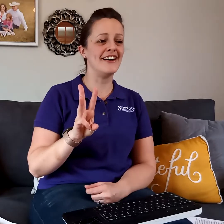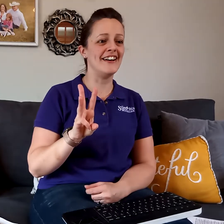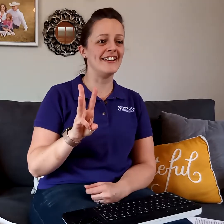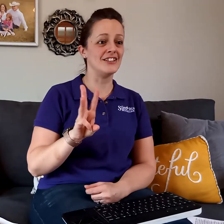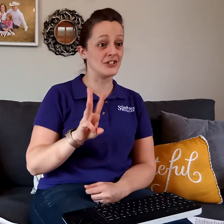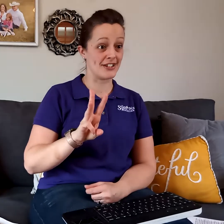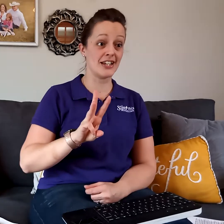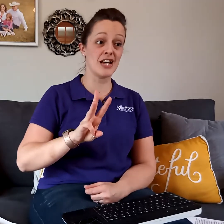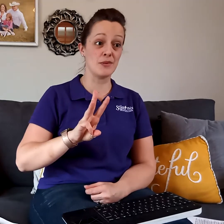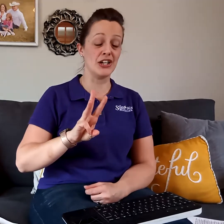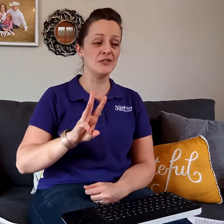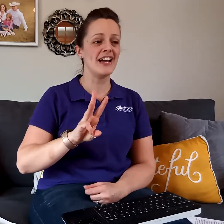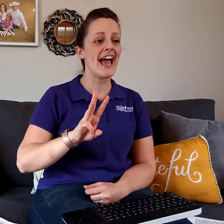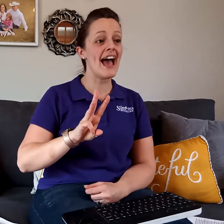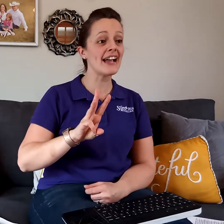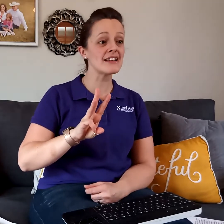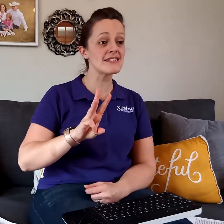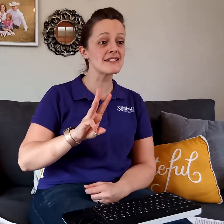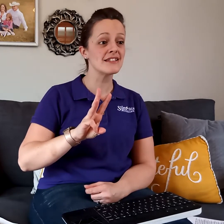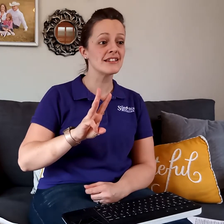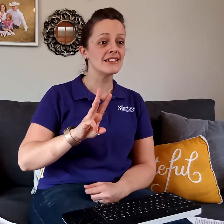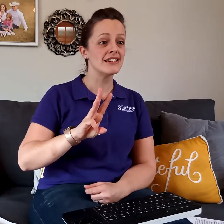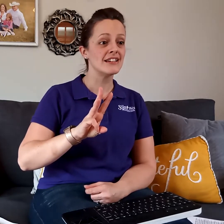Good. Looks like a W. X.